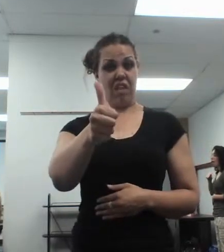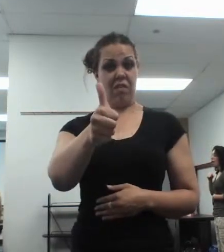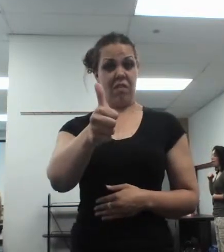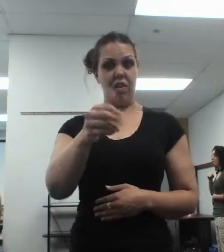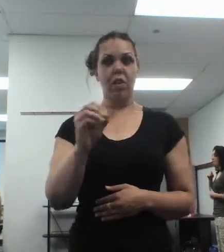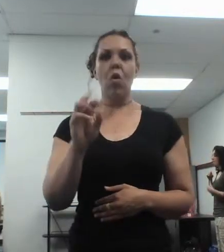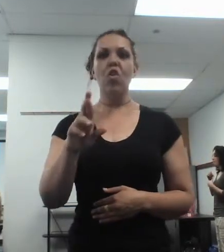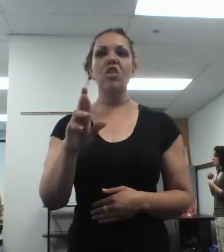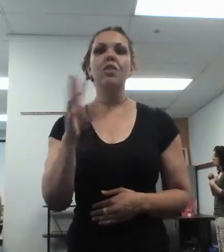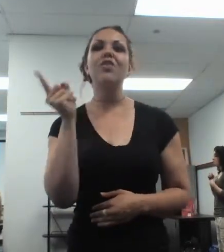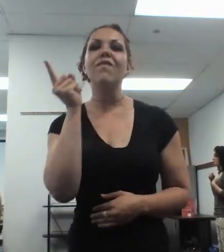out.